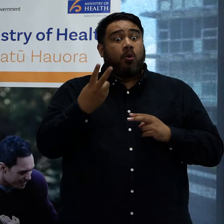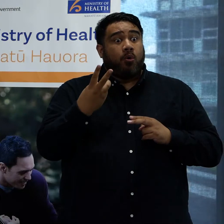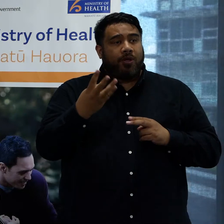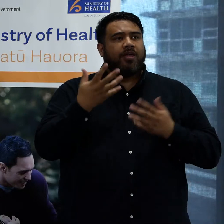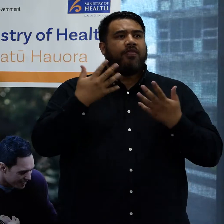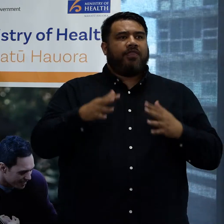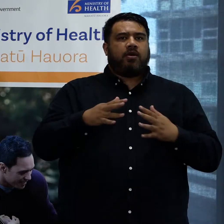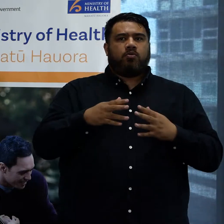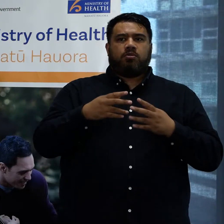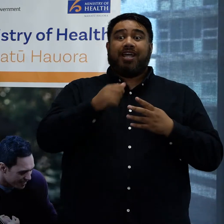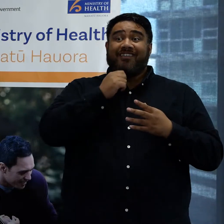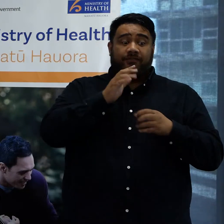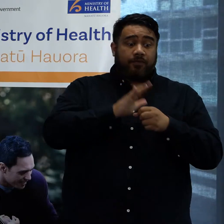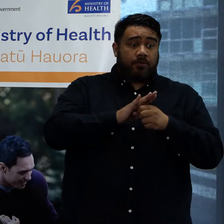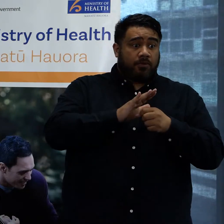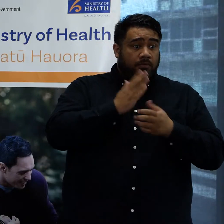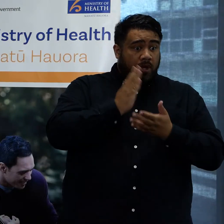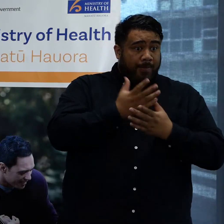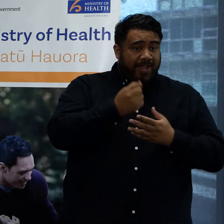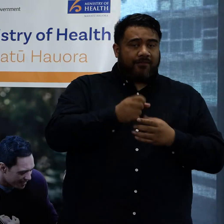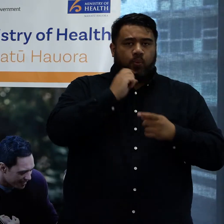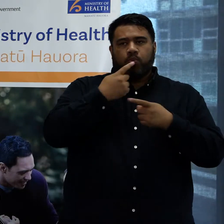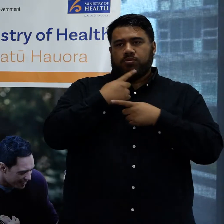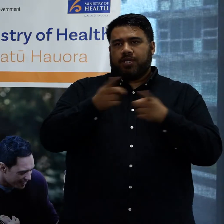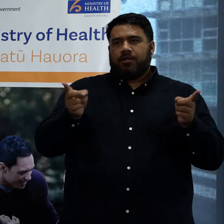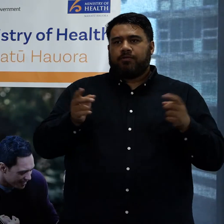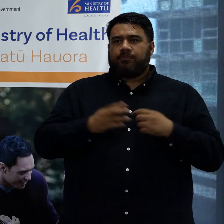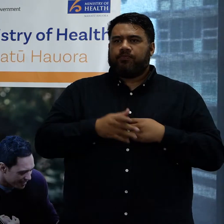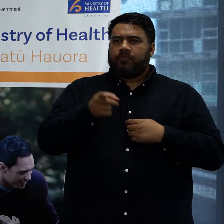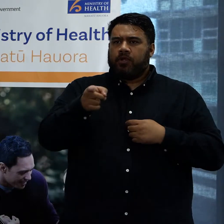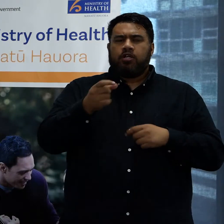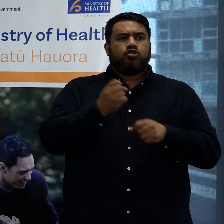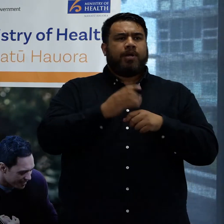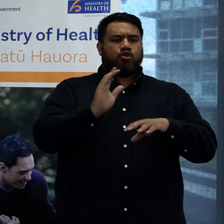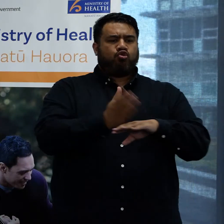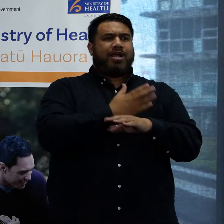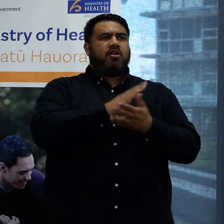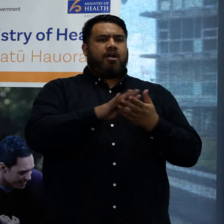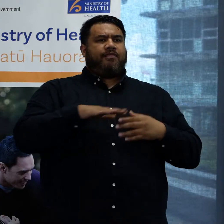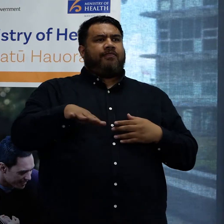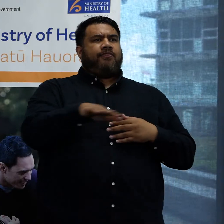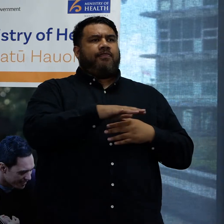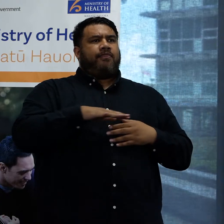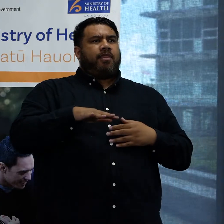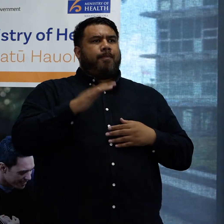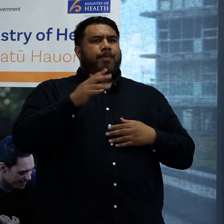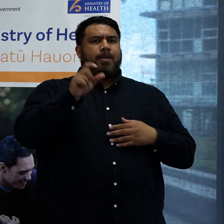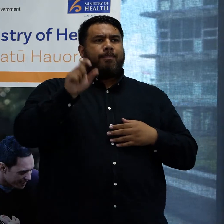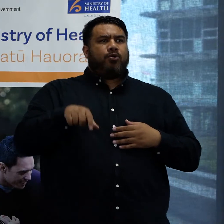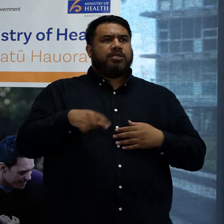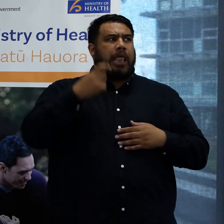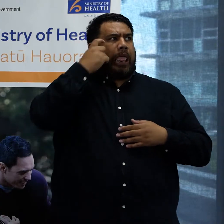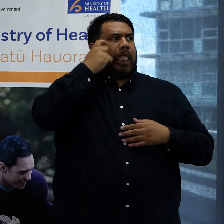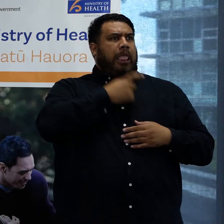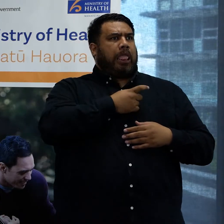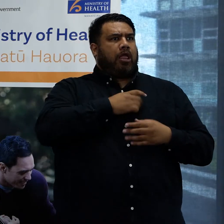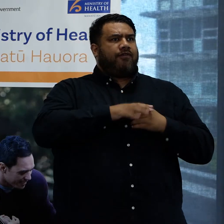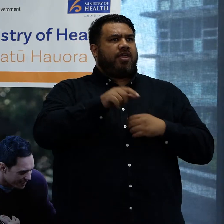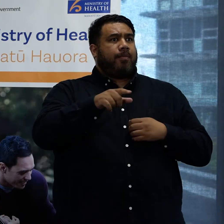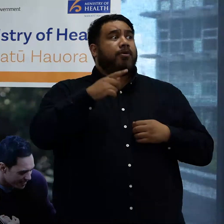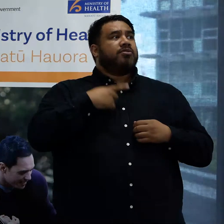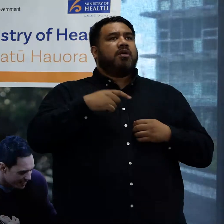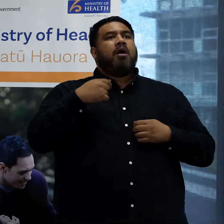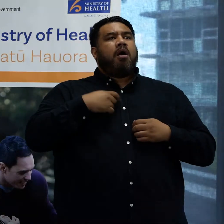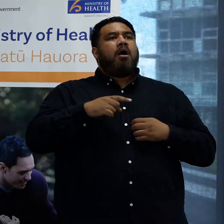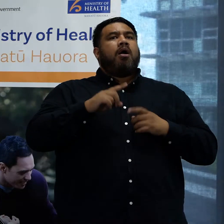positive cases and take appropriate action. What about that wider suburb of Green Hive? You know, someone that feels cautious or anxious because they went to